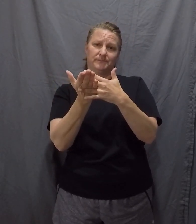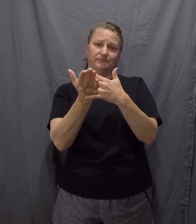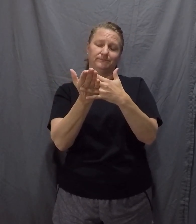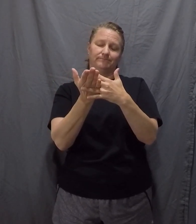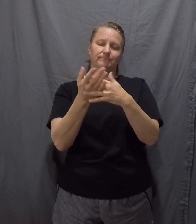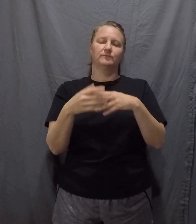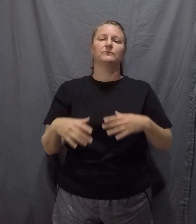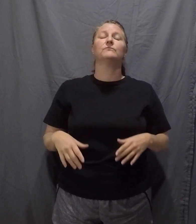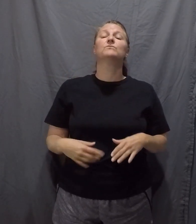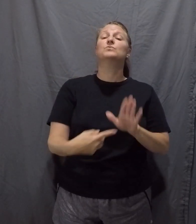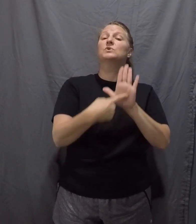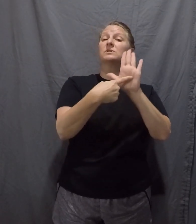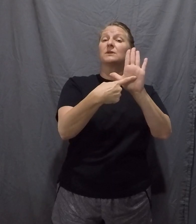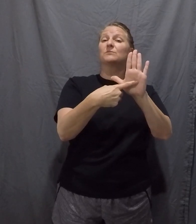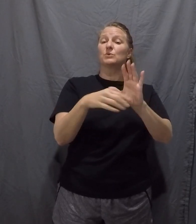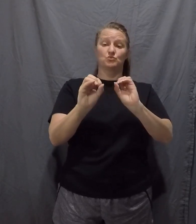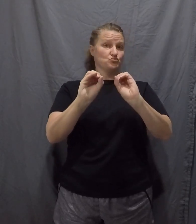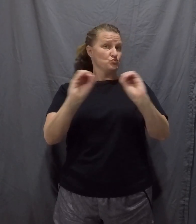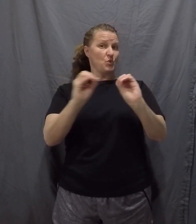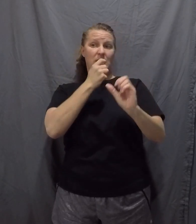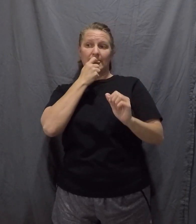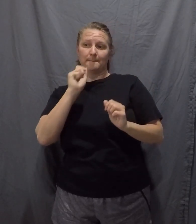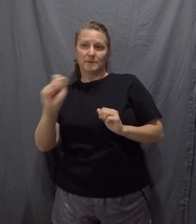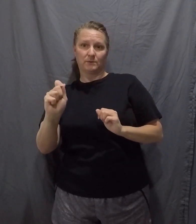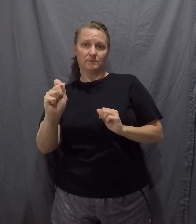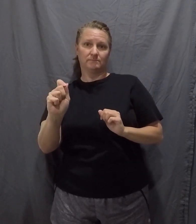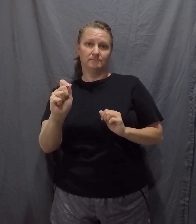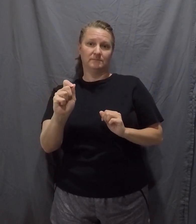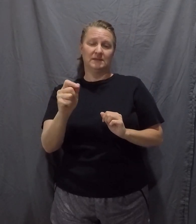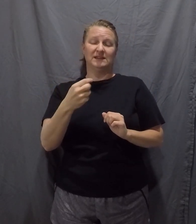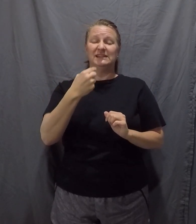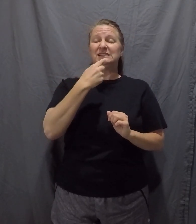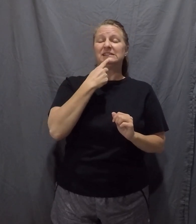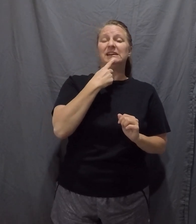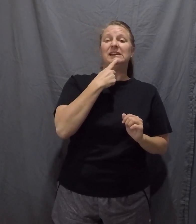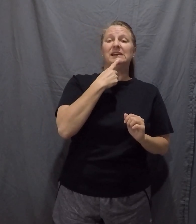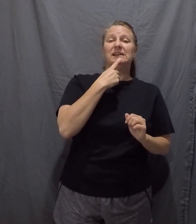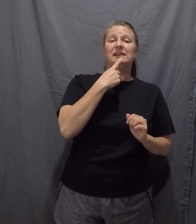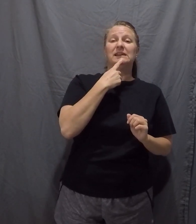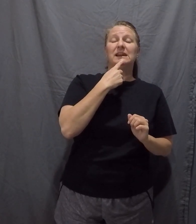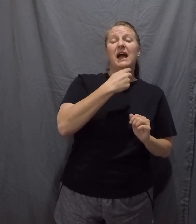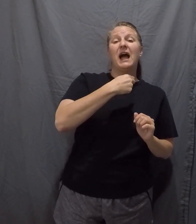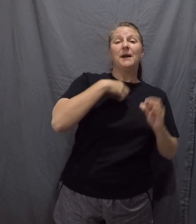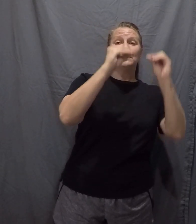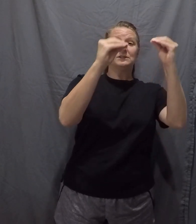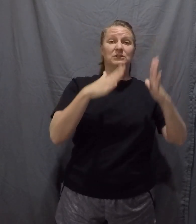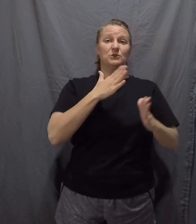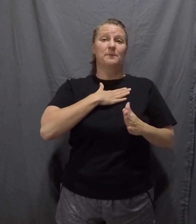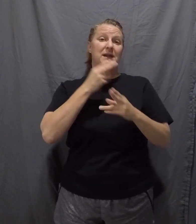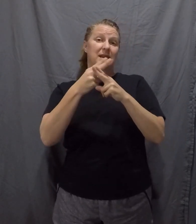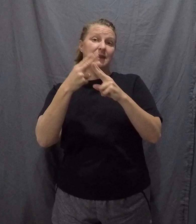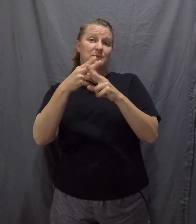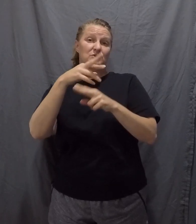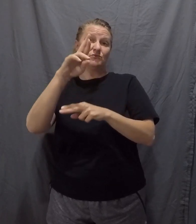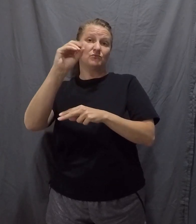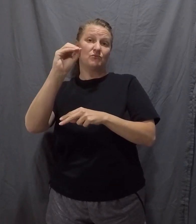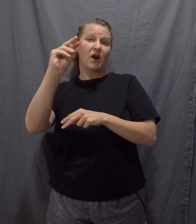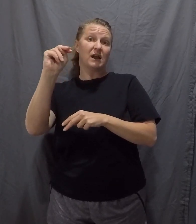here, I'd say, I'm a teacher, my name is Ronnie. You need to break up your ideas. So one sentence has